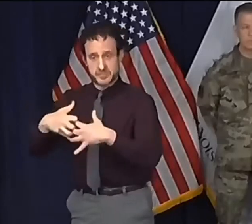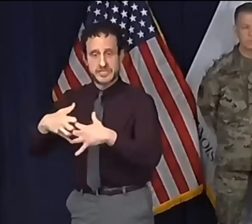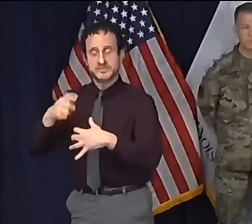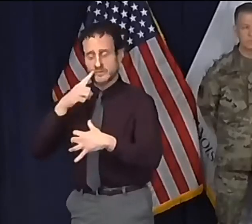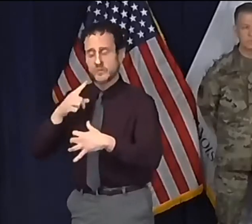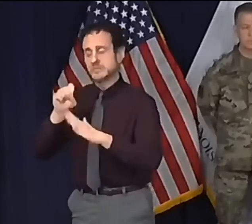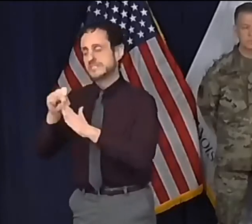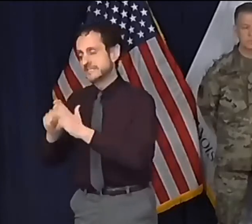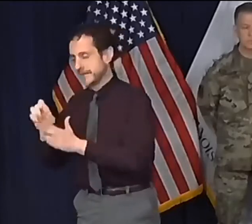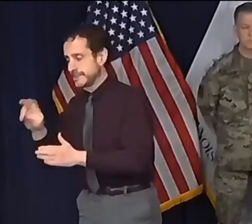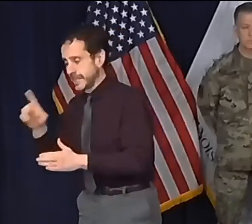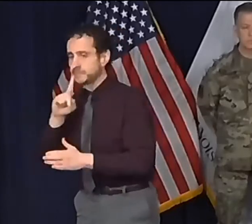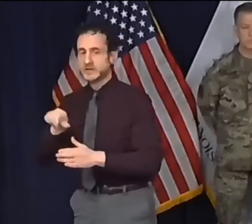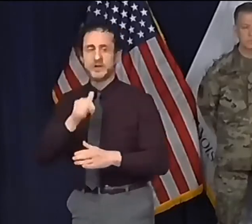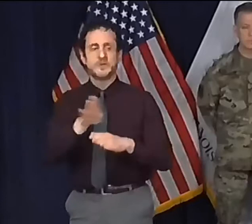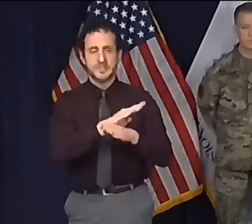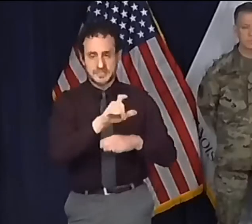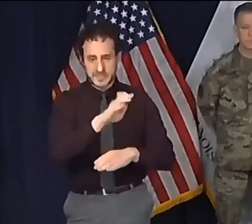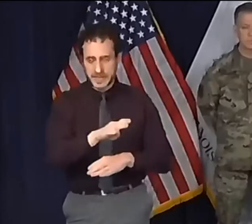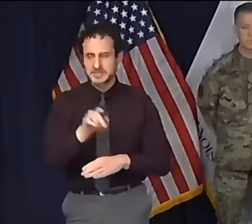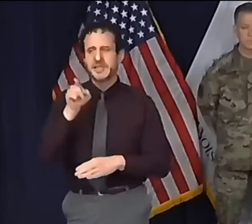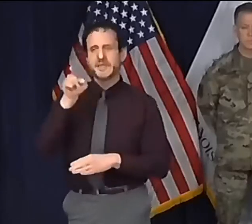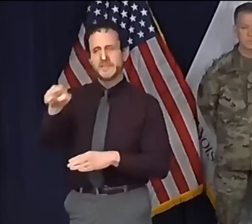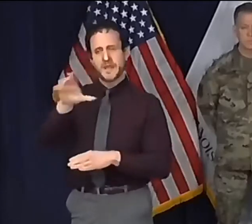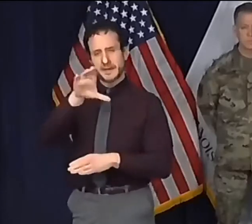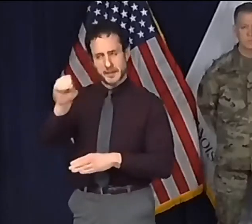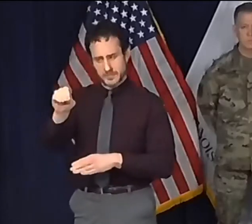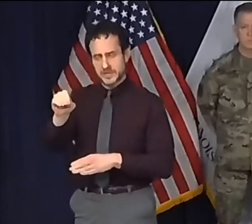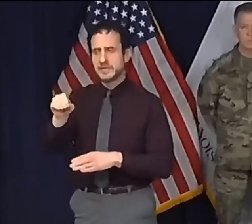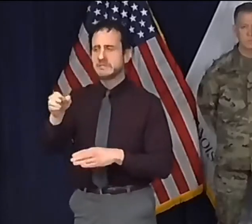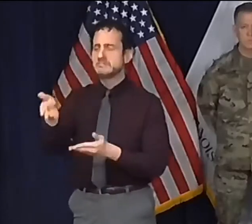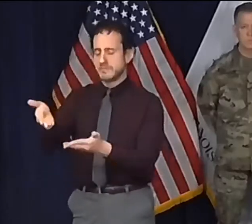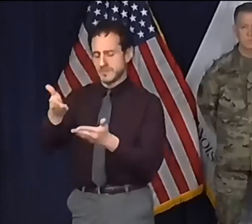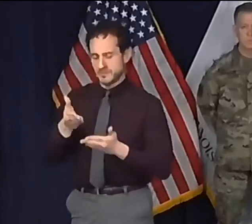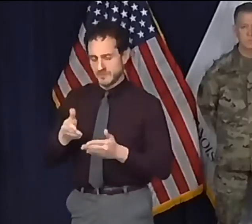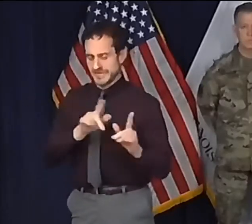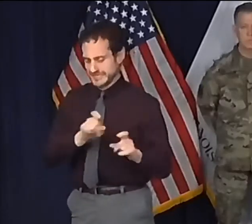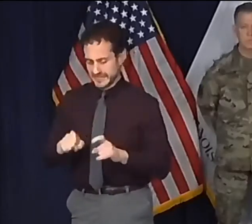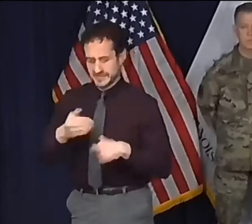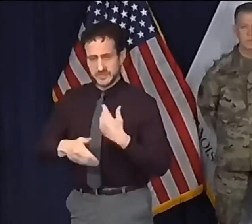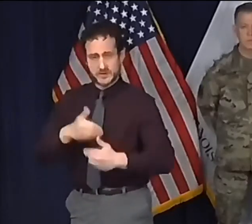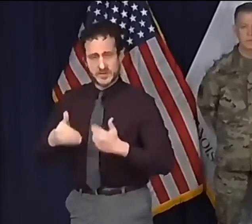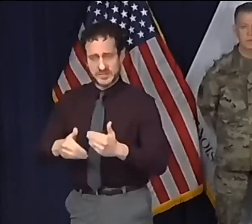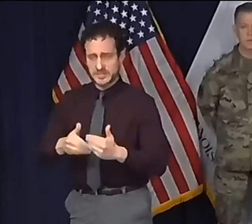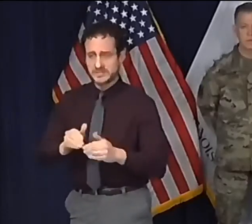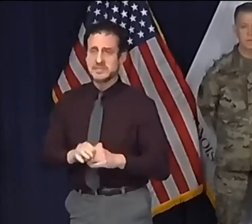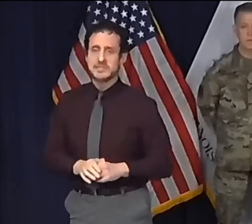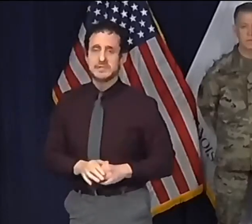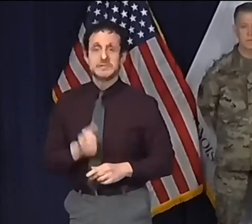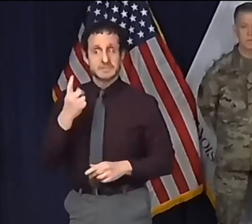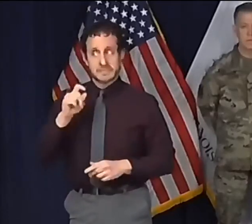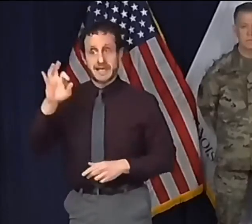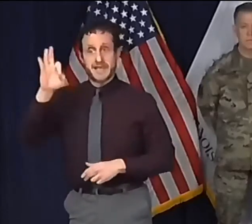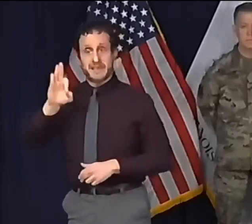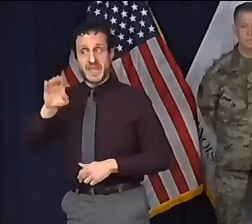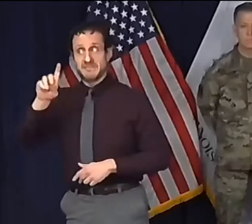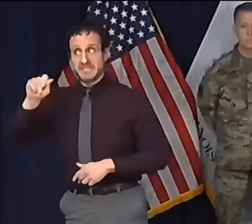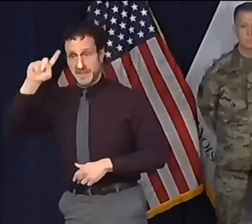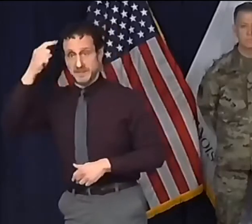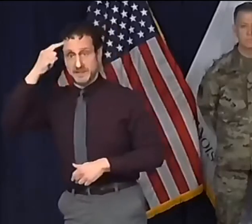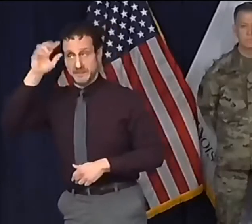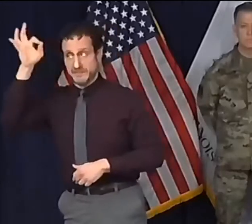laboratories. Thermo Fisher, like many companies, provides testing processes that are regulated by the FDA and